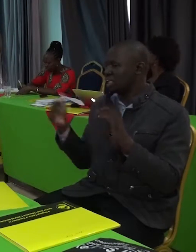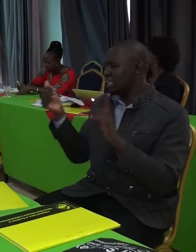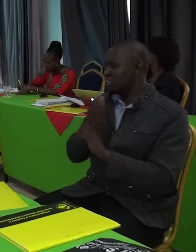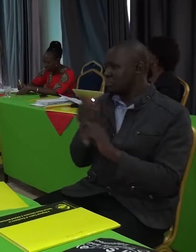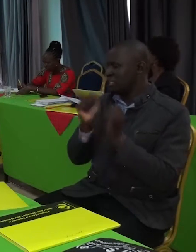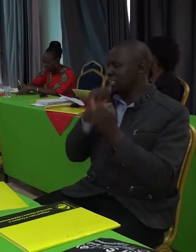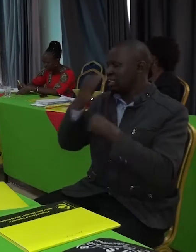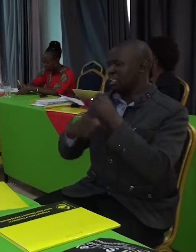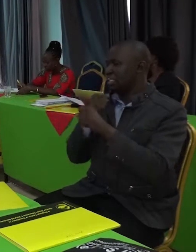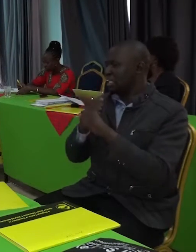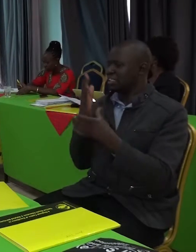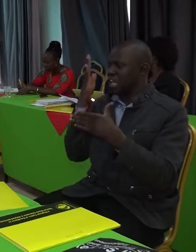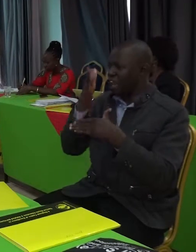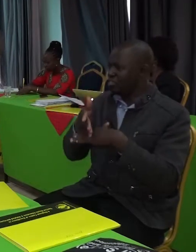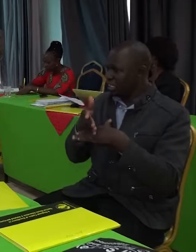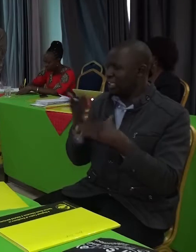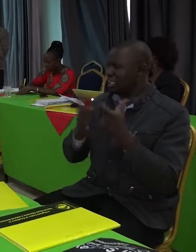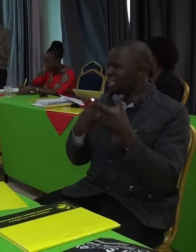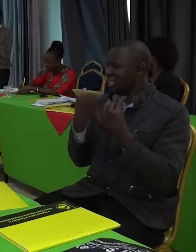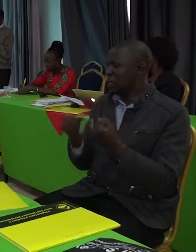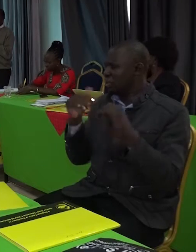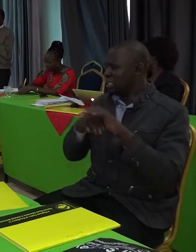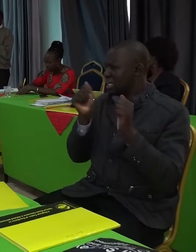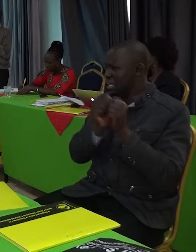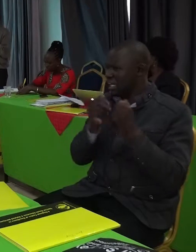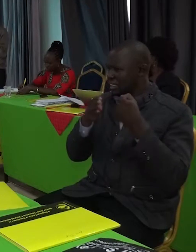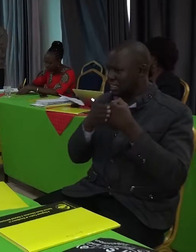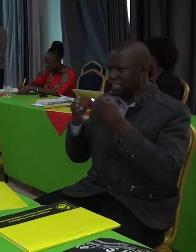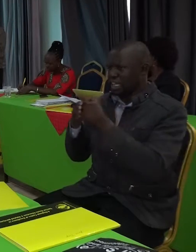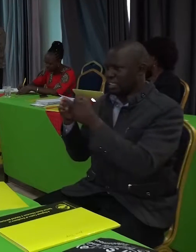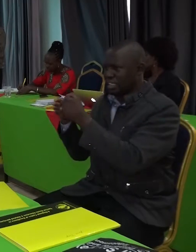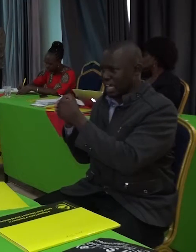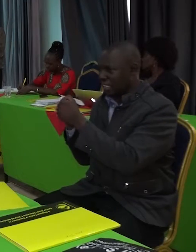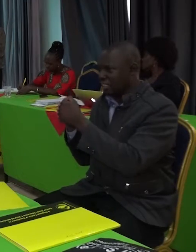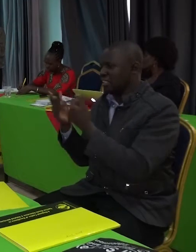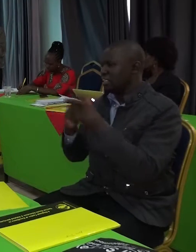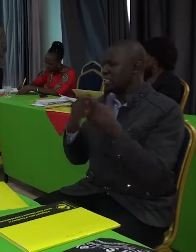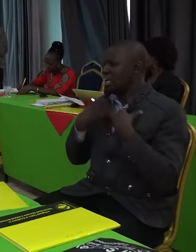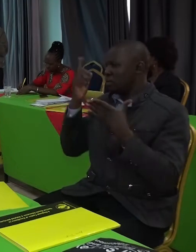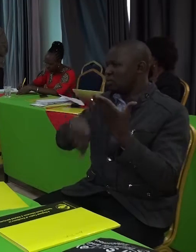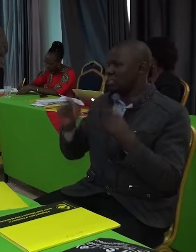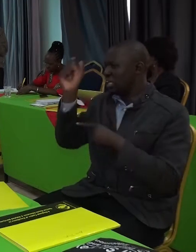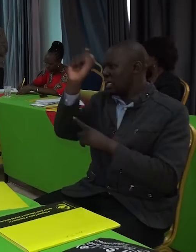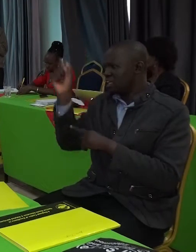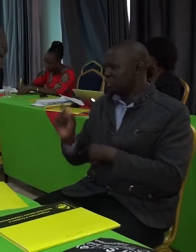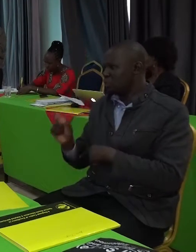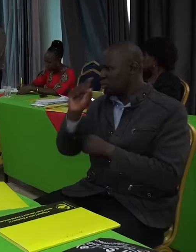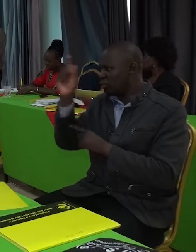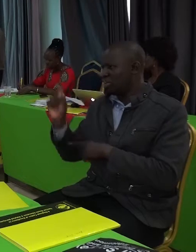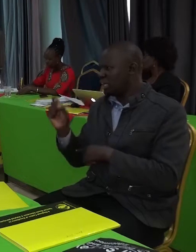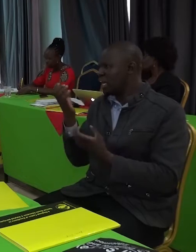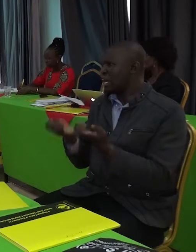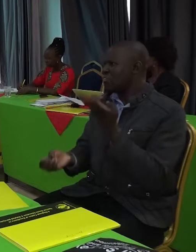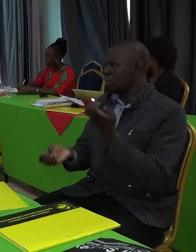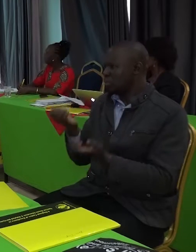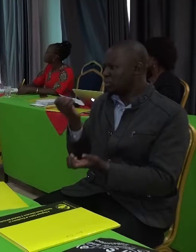after, which was 2000. So in 1999, now they carried out regional evaluations. So there